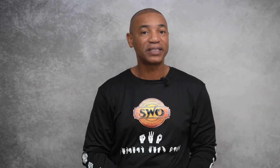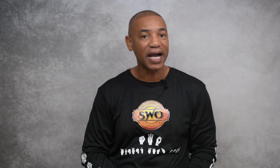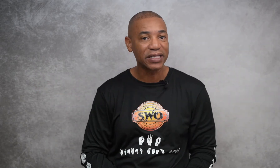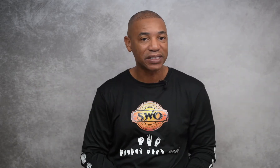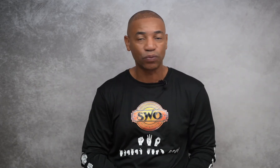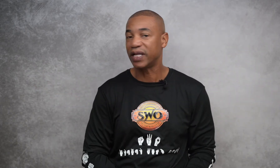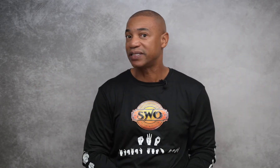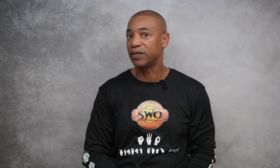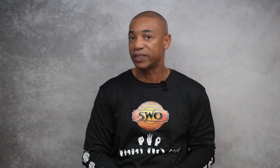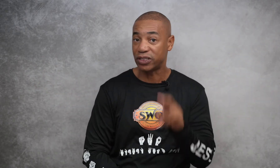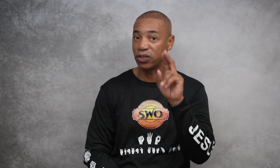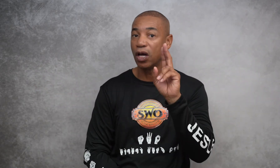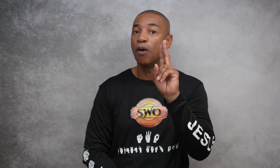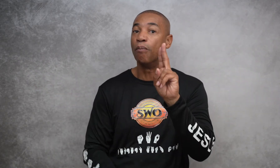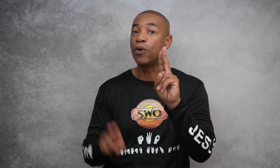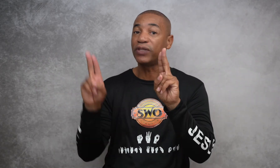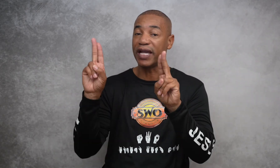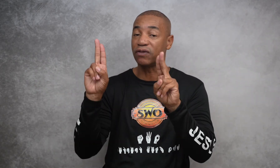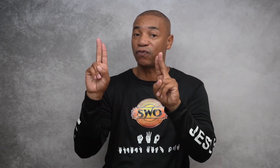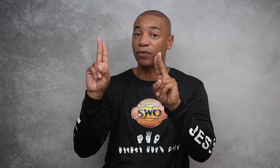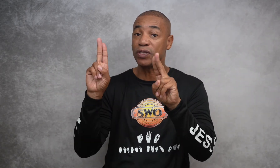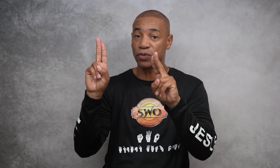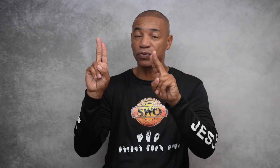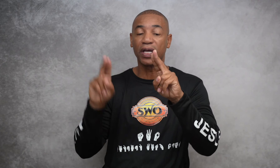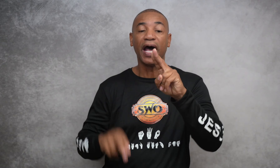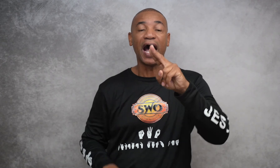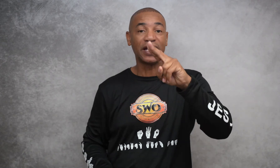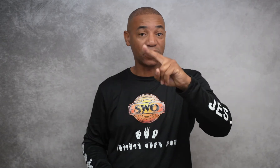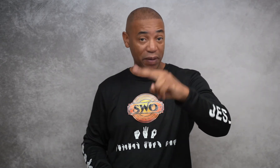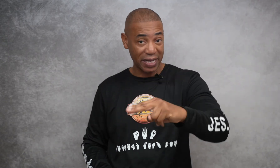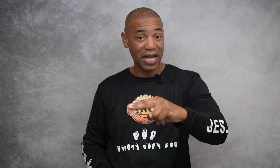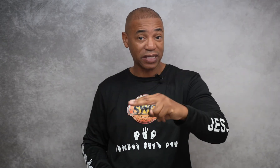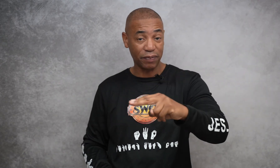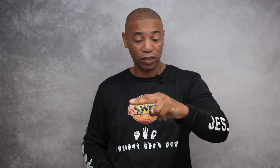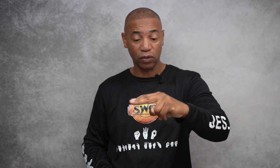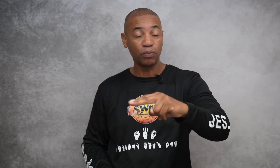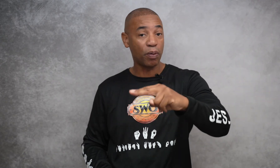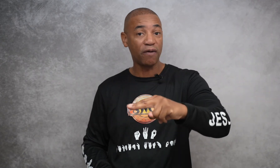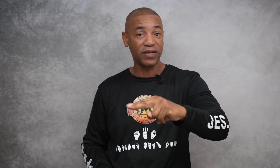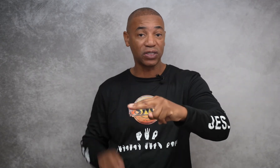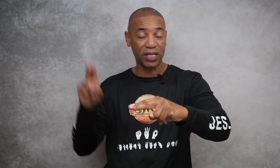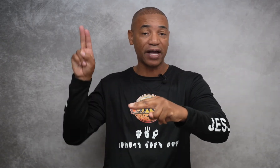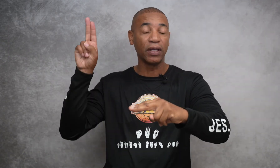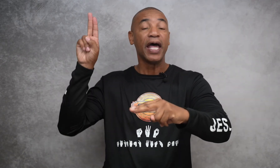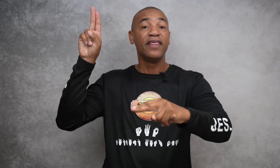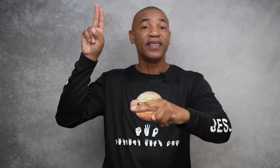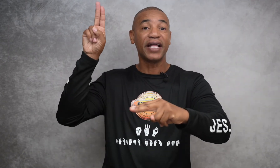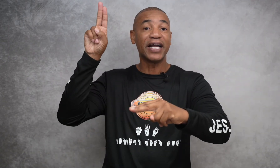sign sit, what I did was I took both hands and formed U's. I took my non-dominant U, palm faces down. Then I took